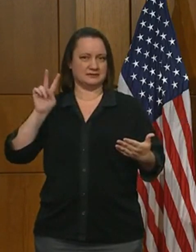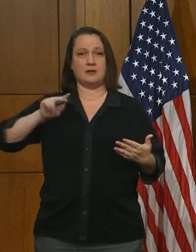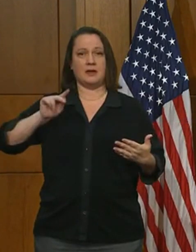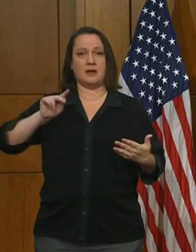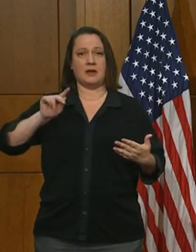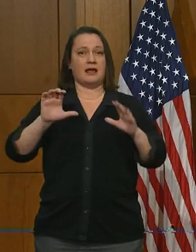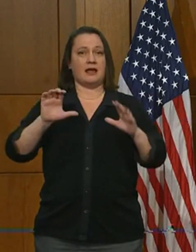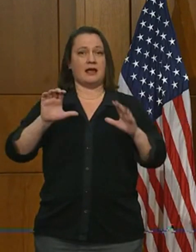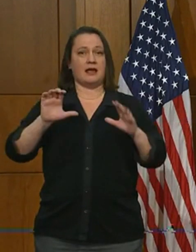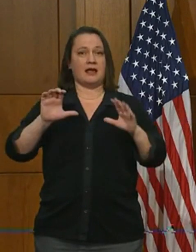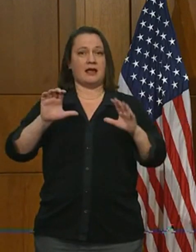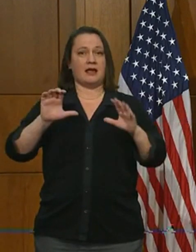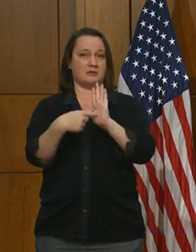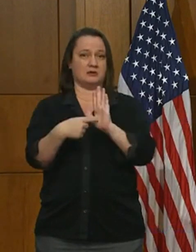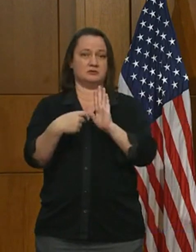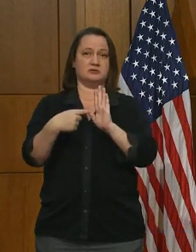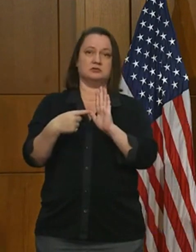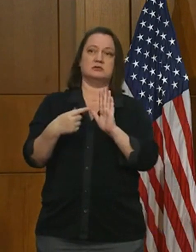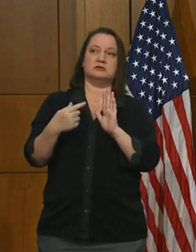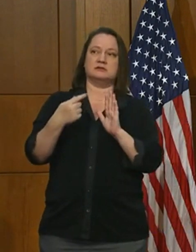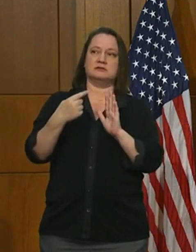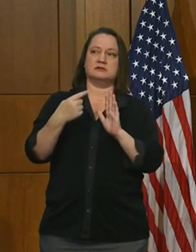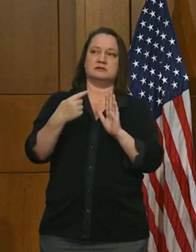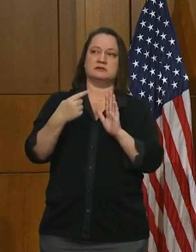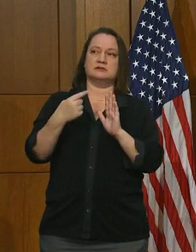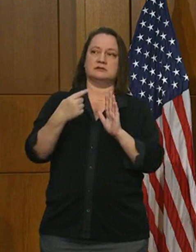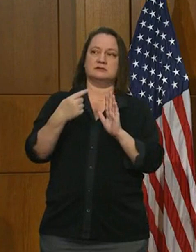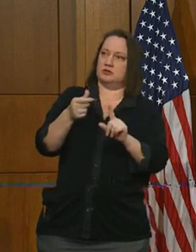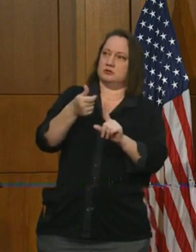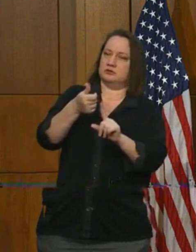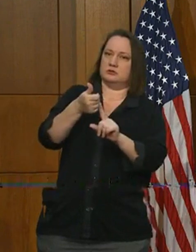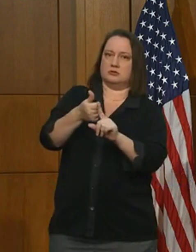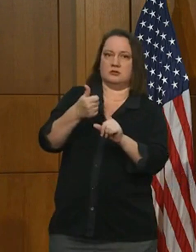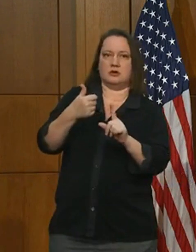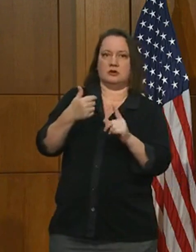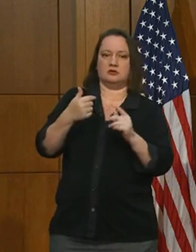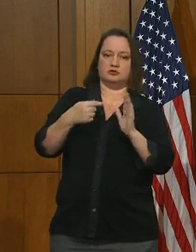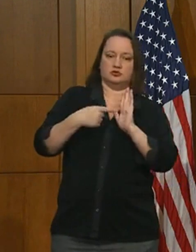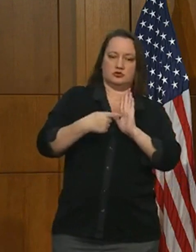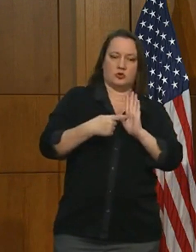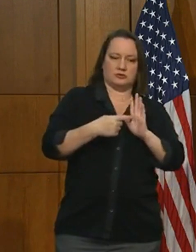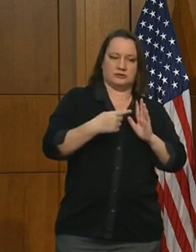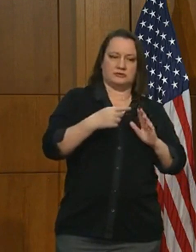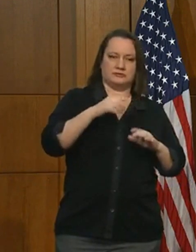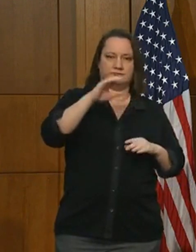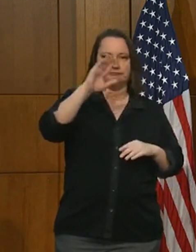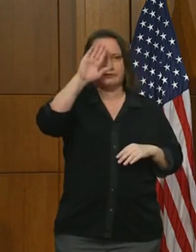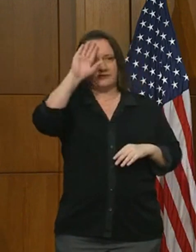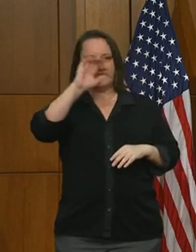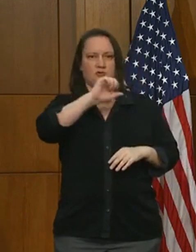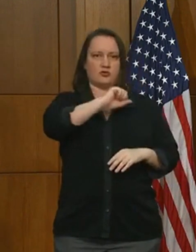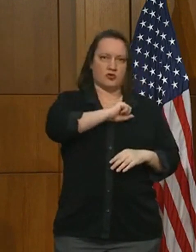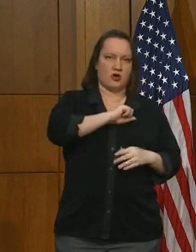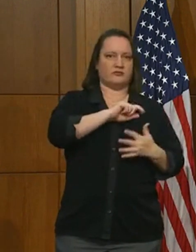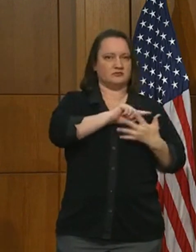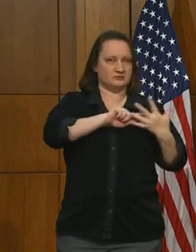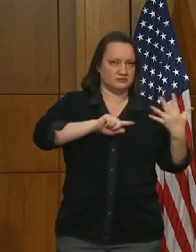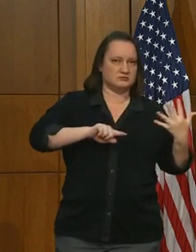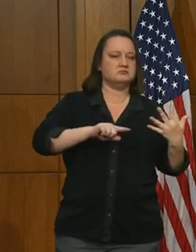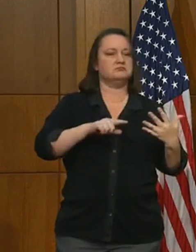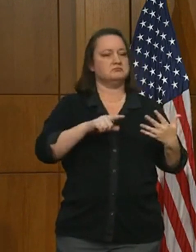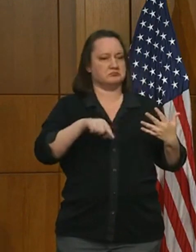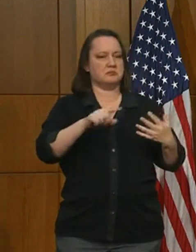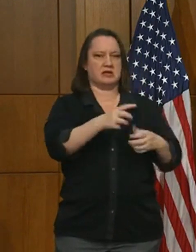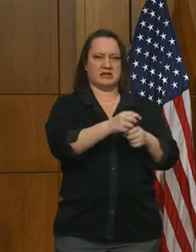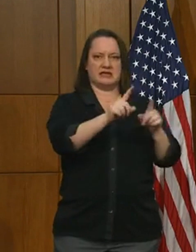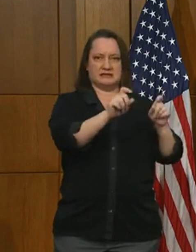were anybody who had symptoms or was in close contact with somebody who had symptoms be tested. Throughout the state, the Commonwealth,